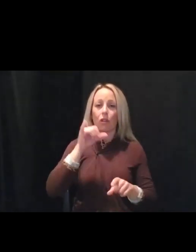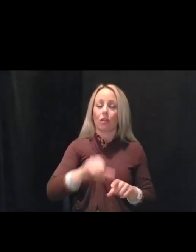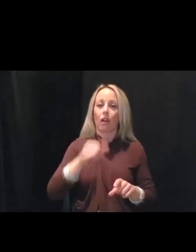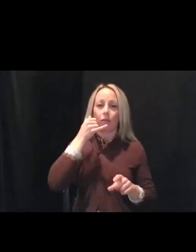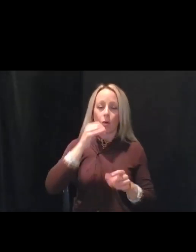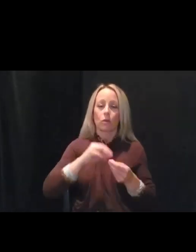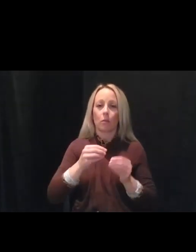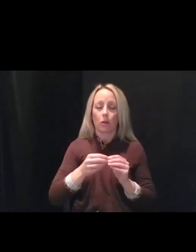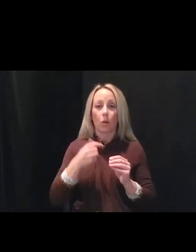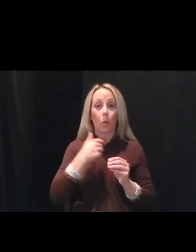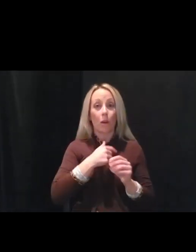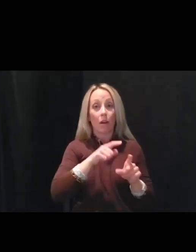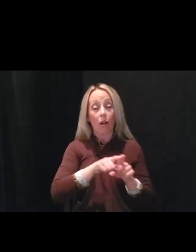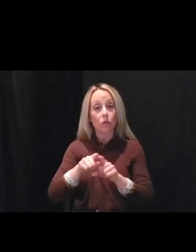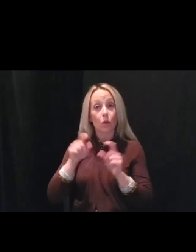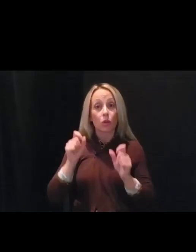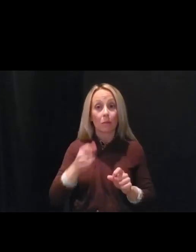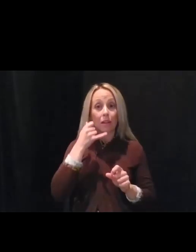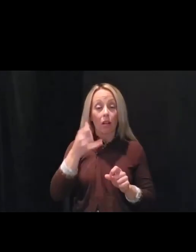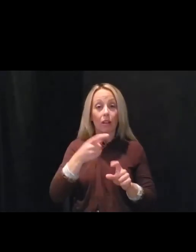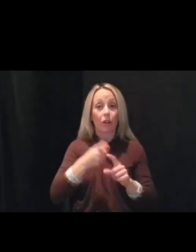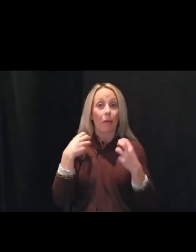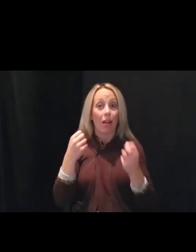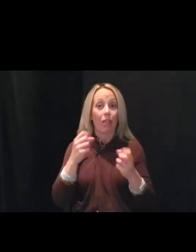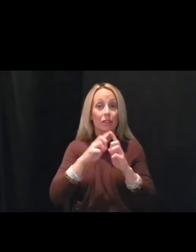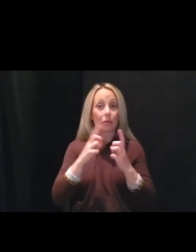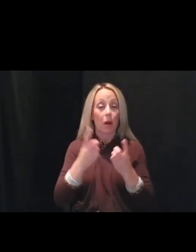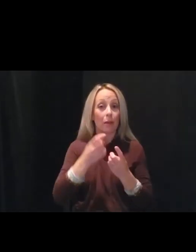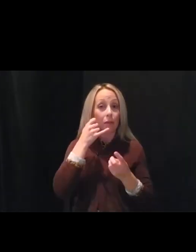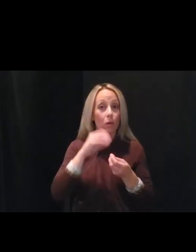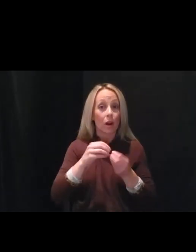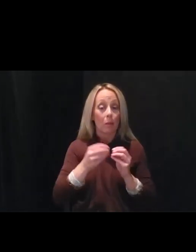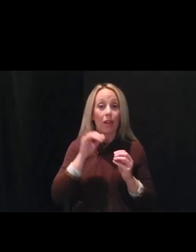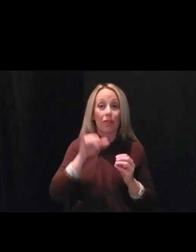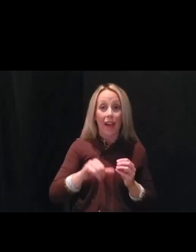might be calling from a health department phone. Those numbers start as